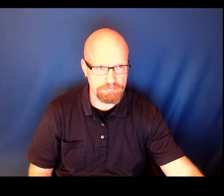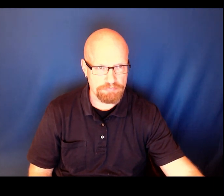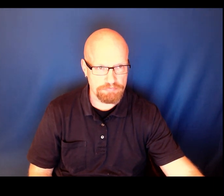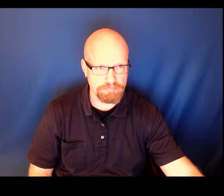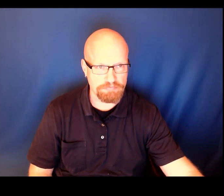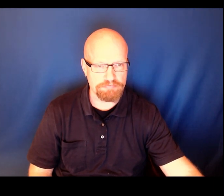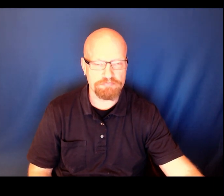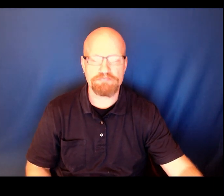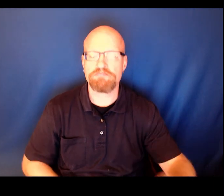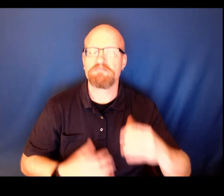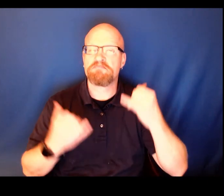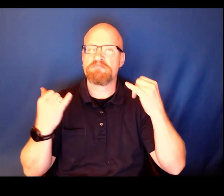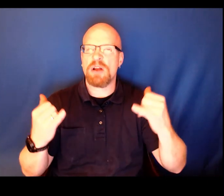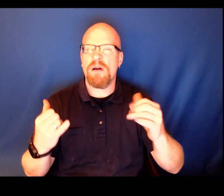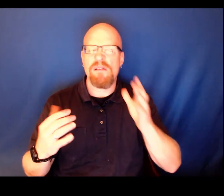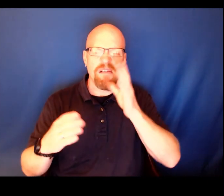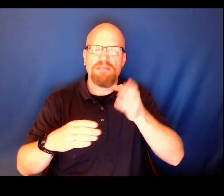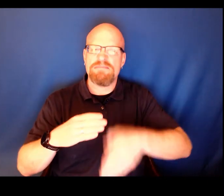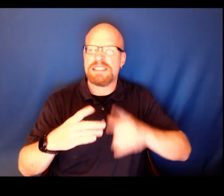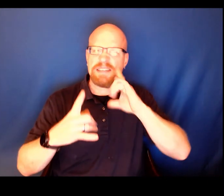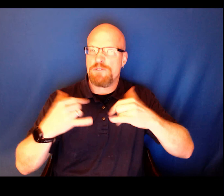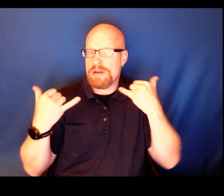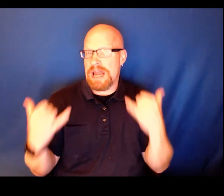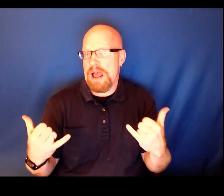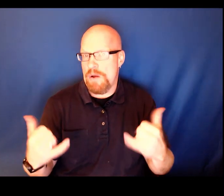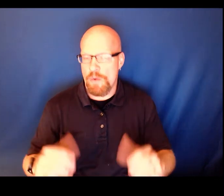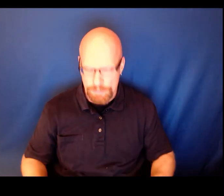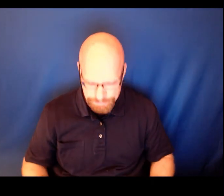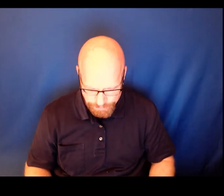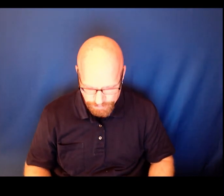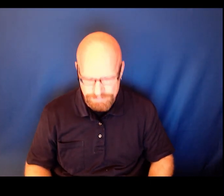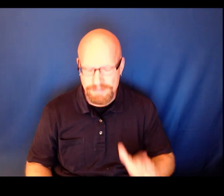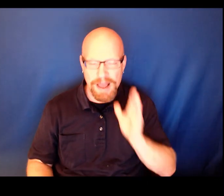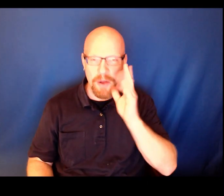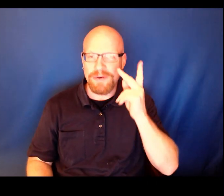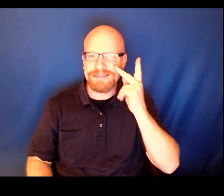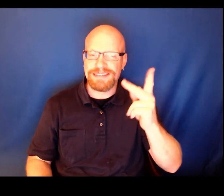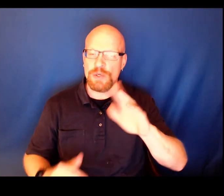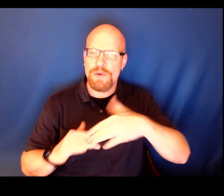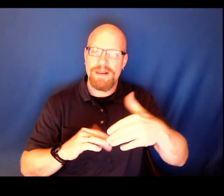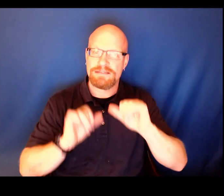Now we're done for now, and I'll see you next vlog.